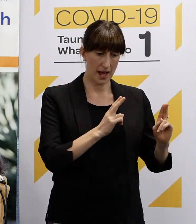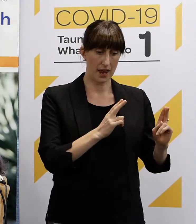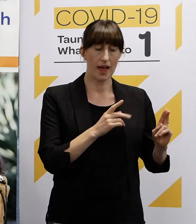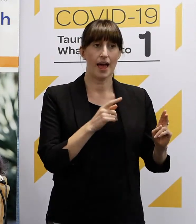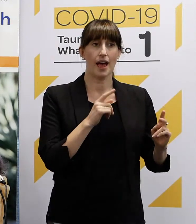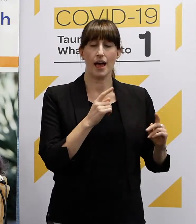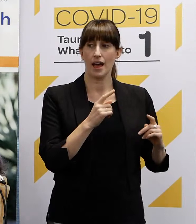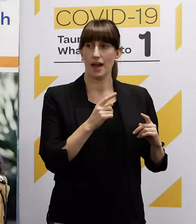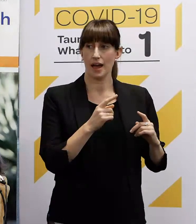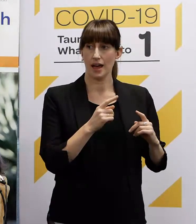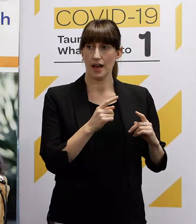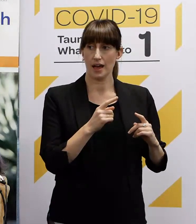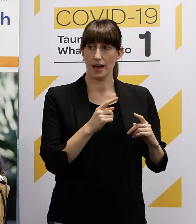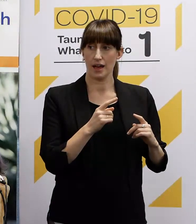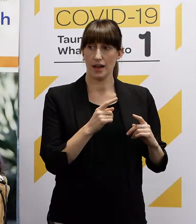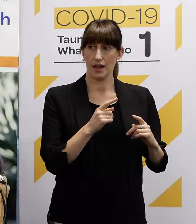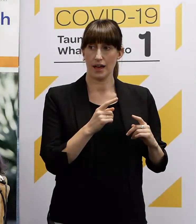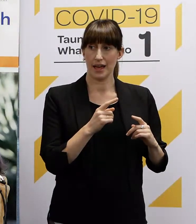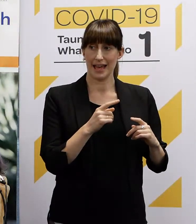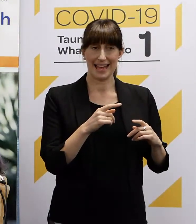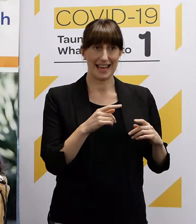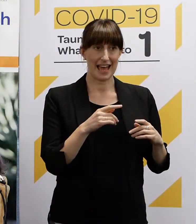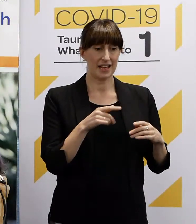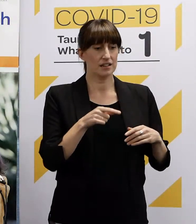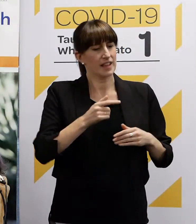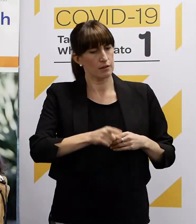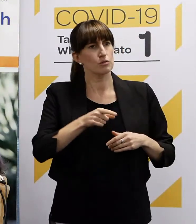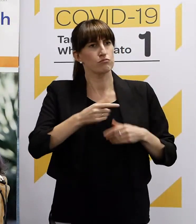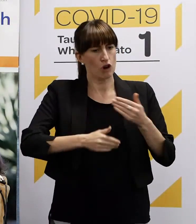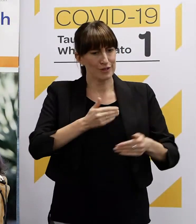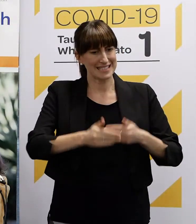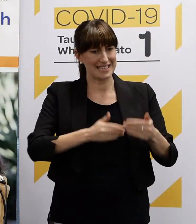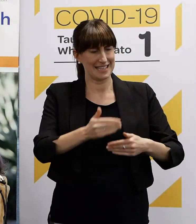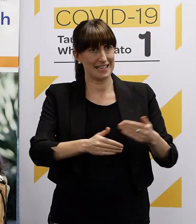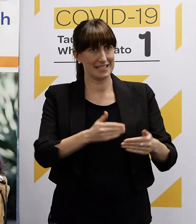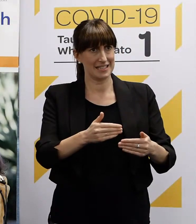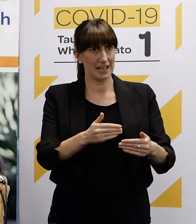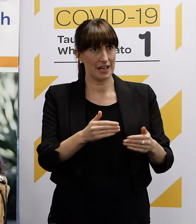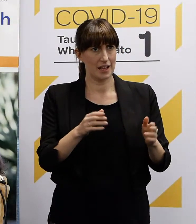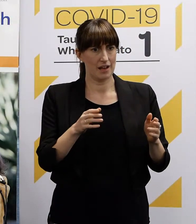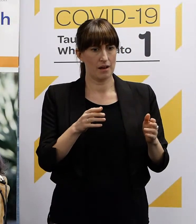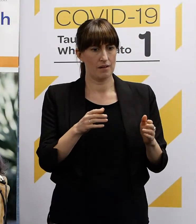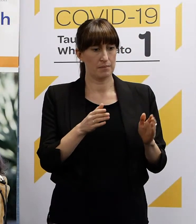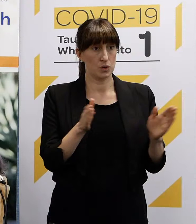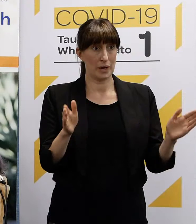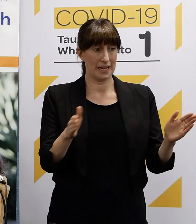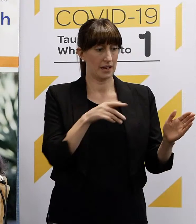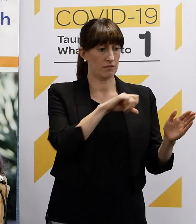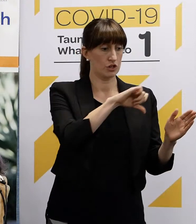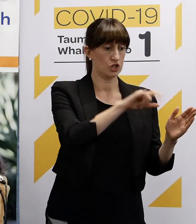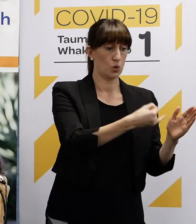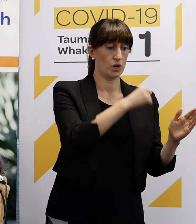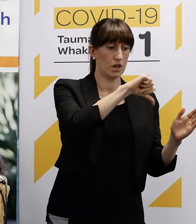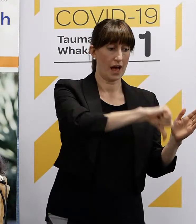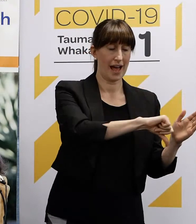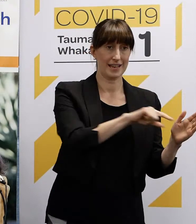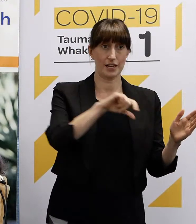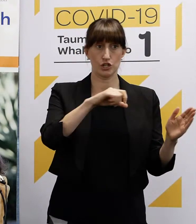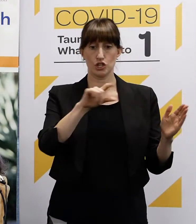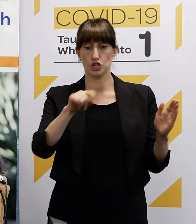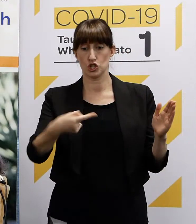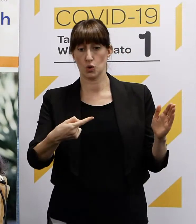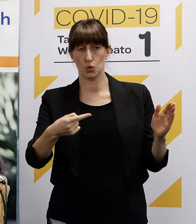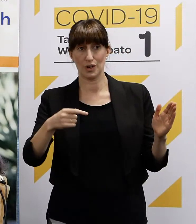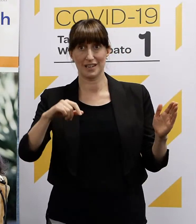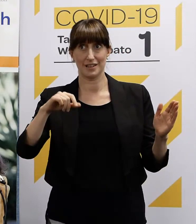after June 9? Yes. So any of those applied? Yeah, so a large number of the applications that were approved